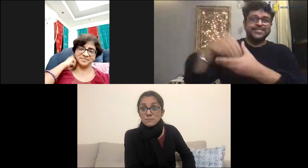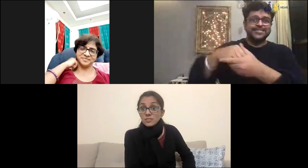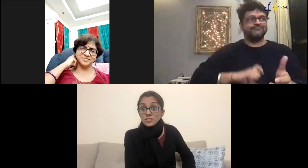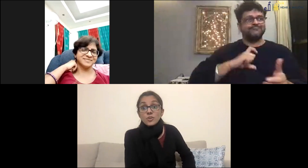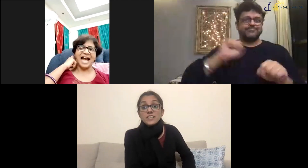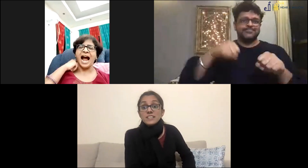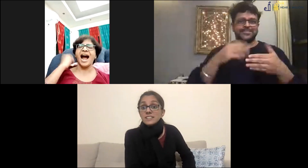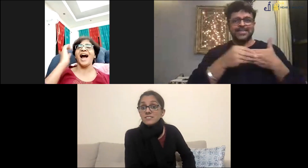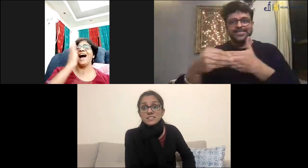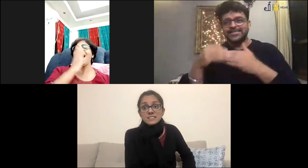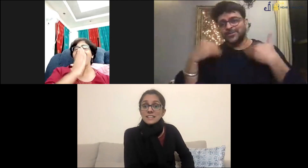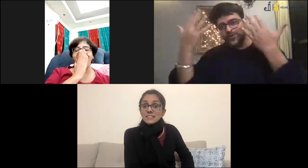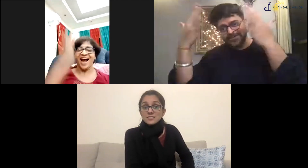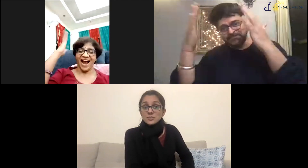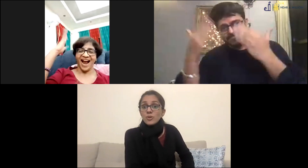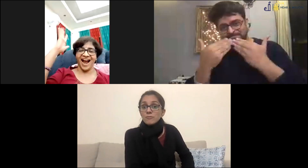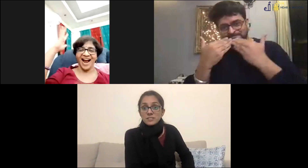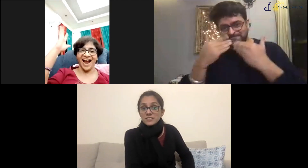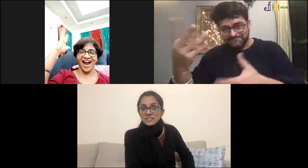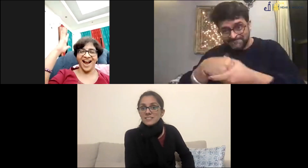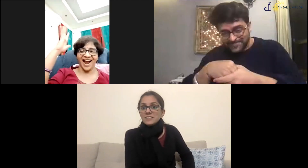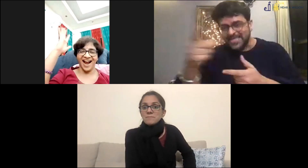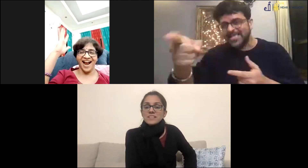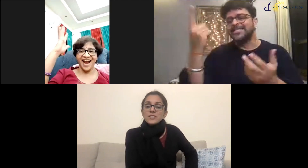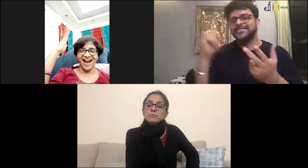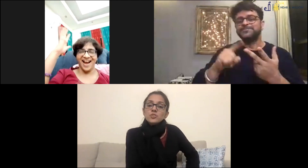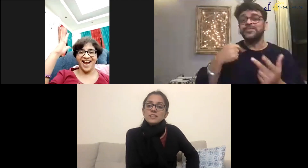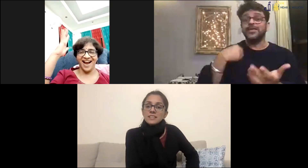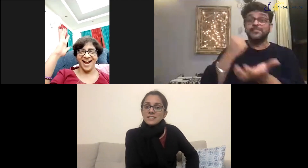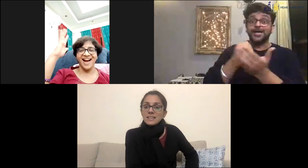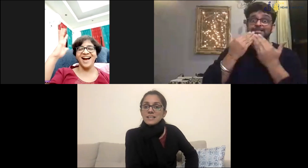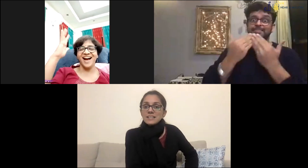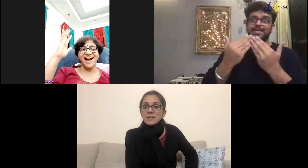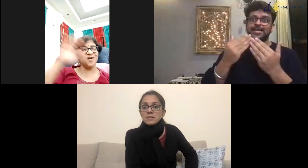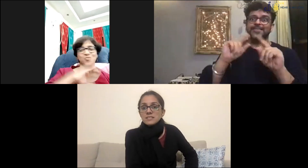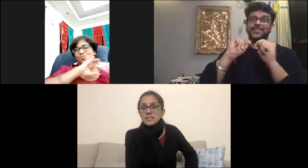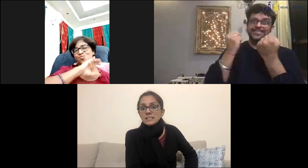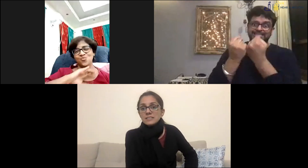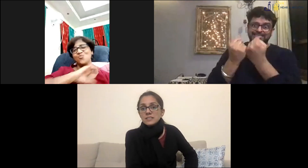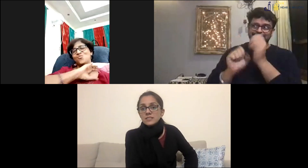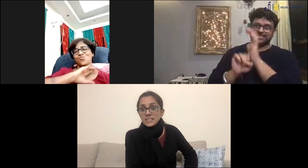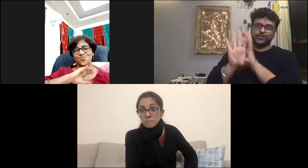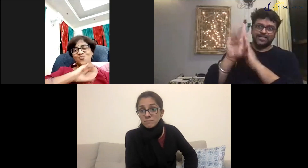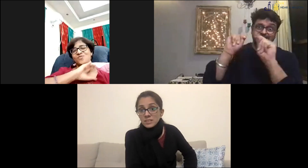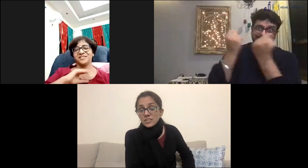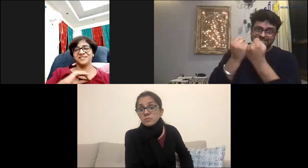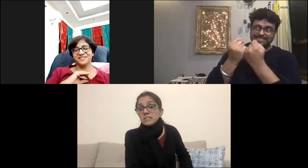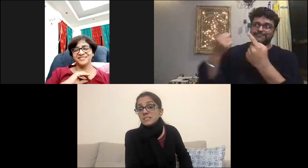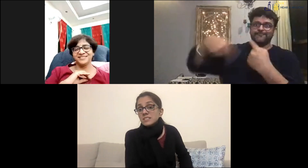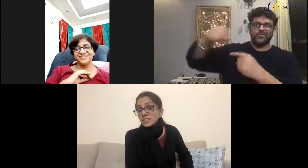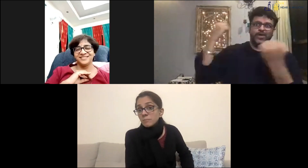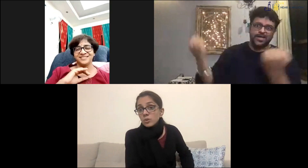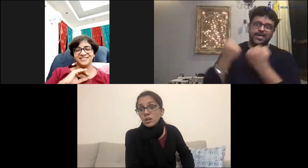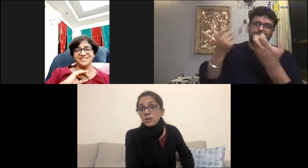hands for her. She's already a leader. We can see that. So confident. Thank you for joining in. And I must thank the team, You're a